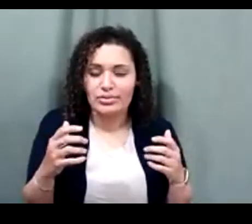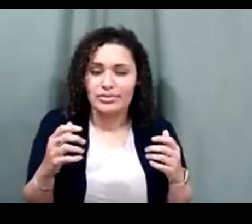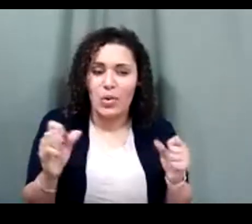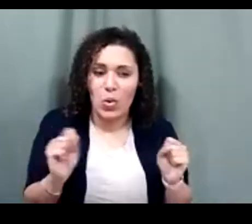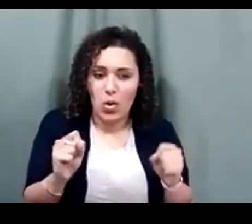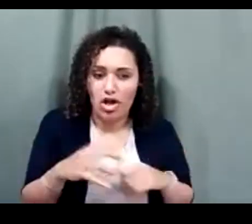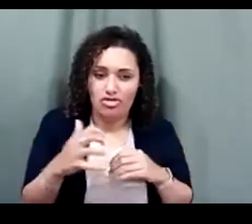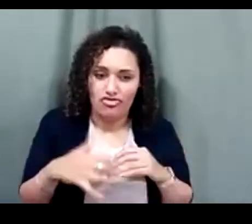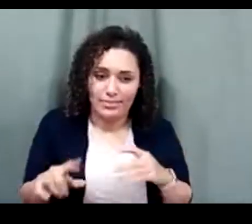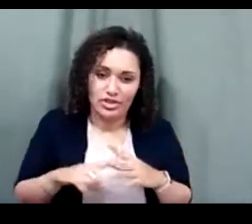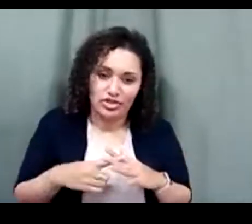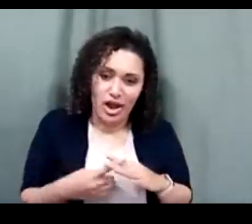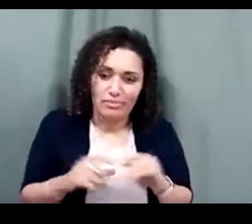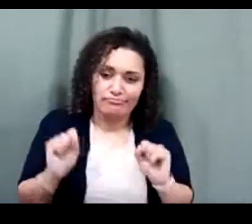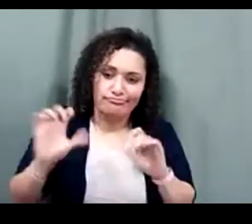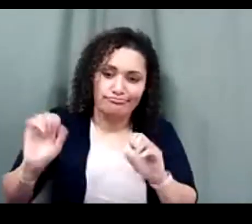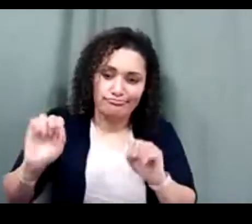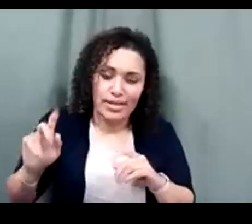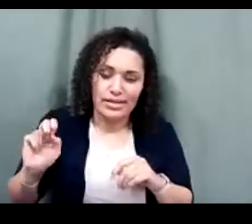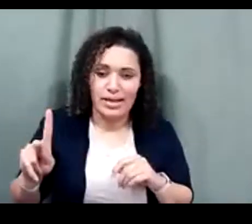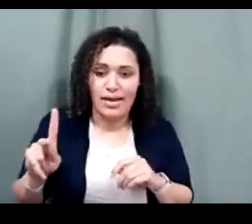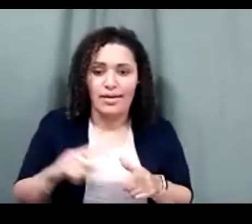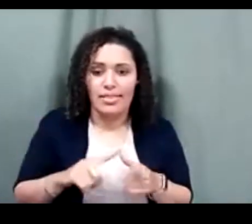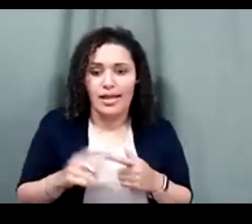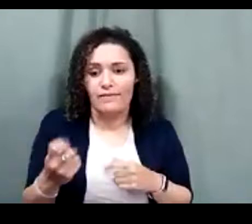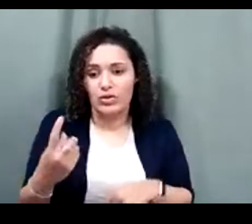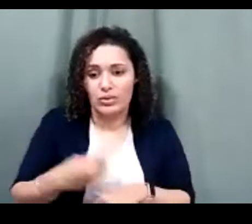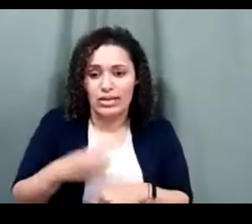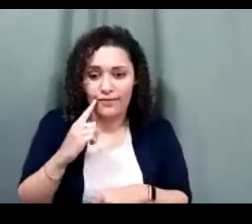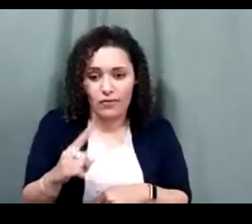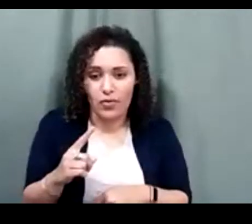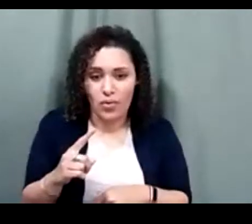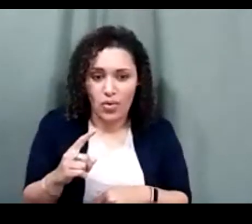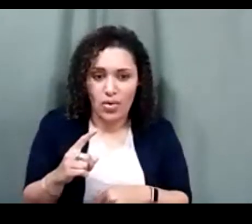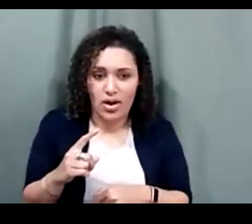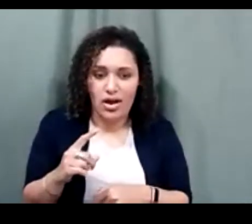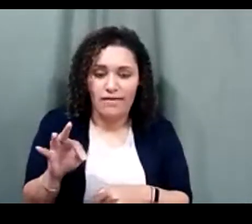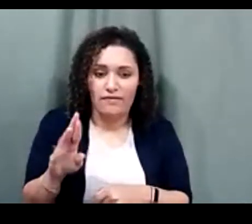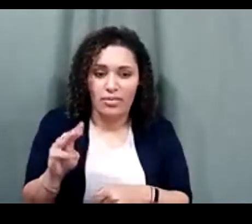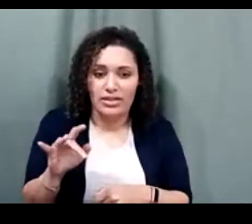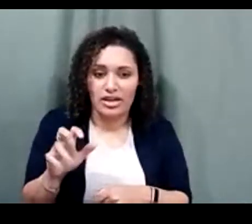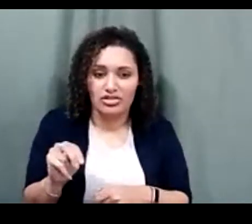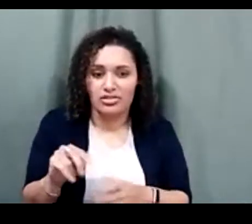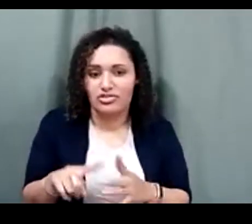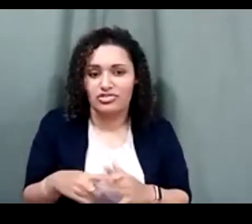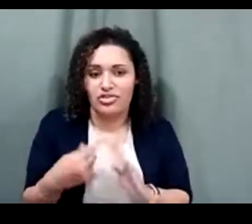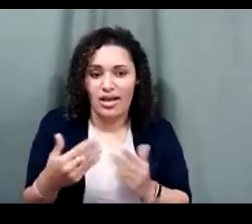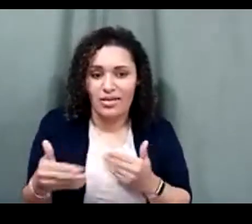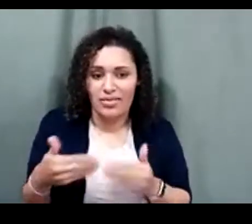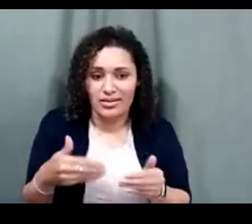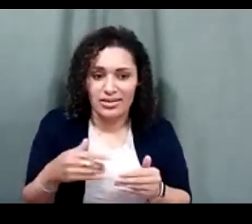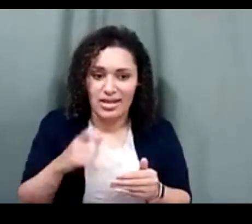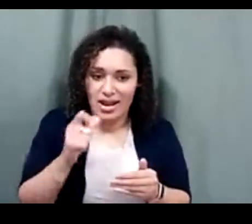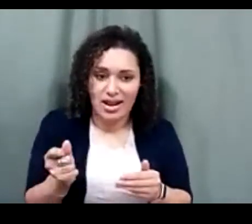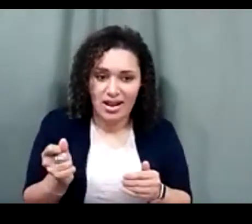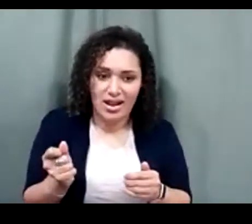part, we load them into the tank, and it takes a few days for the native fermentation to get going. You're not adding a